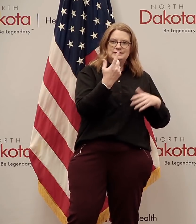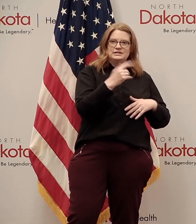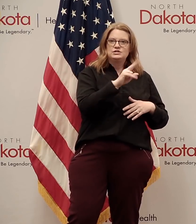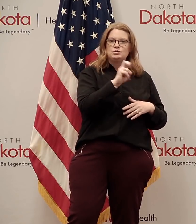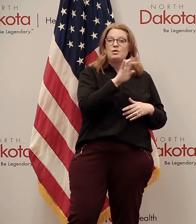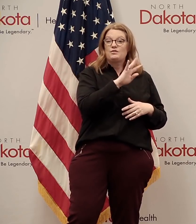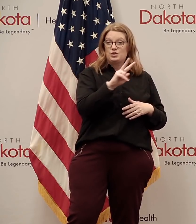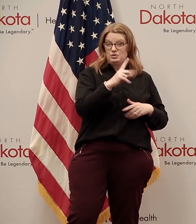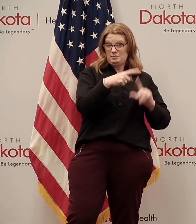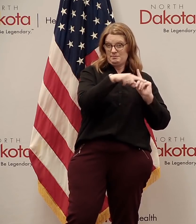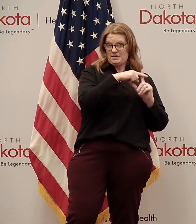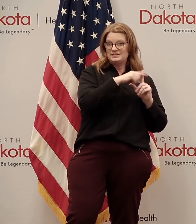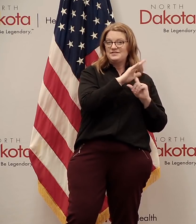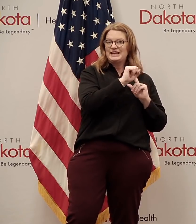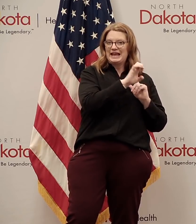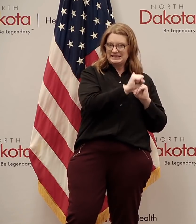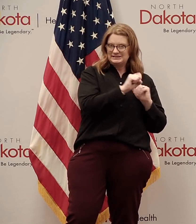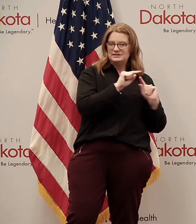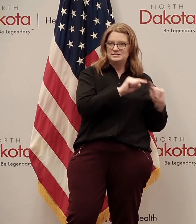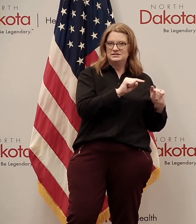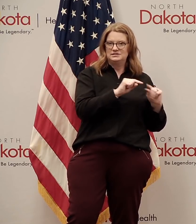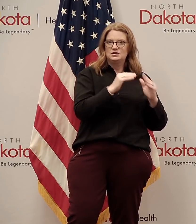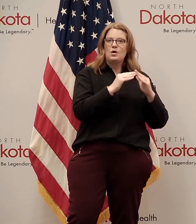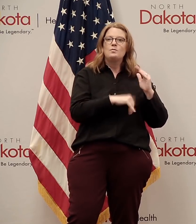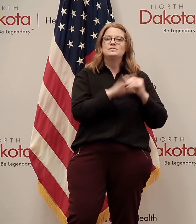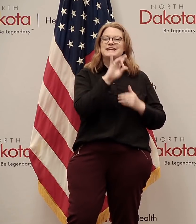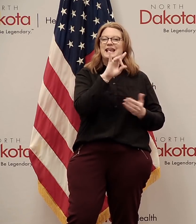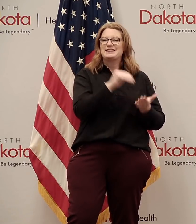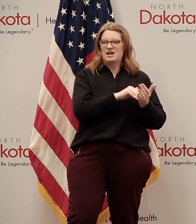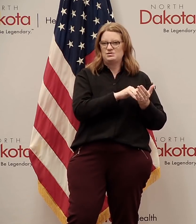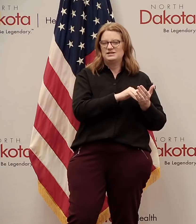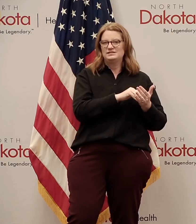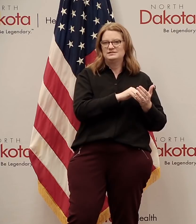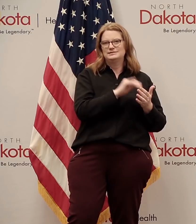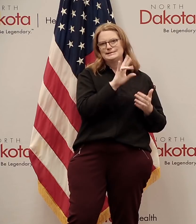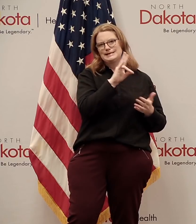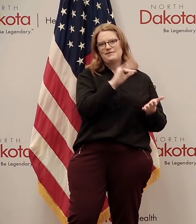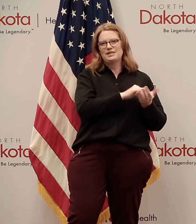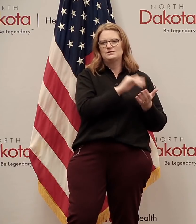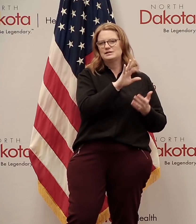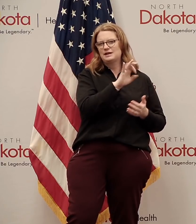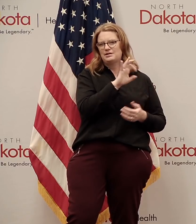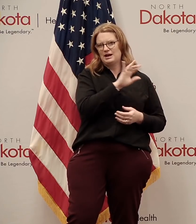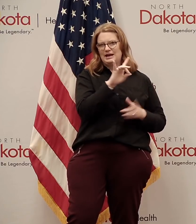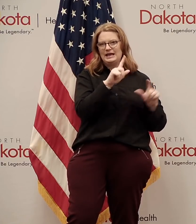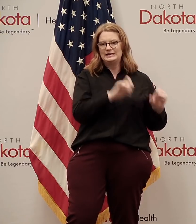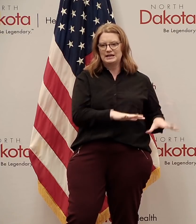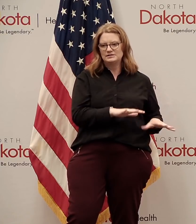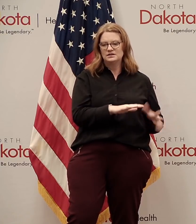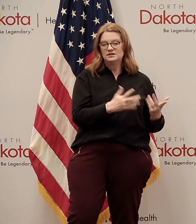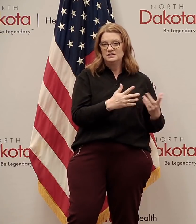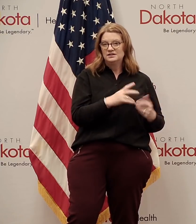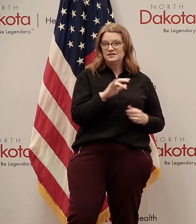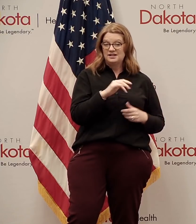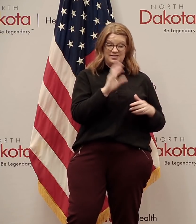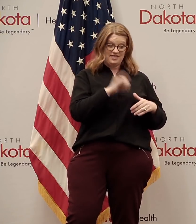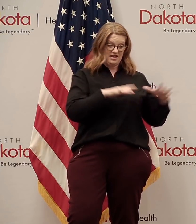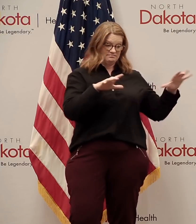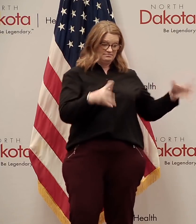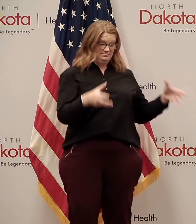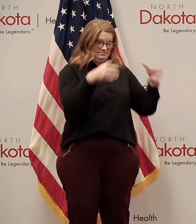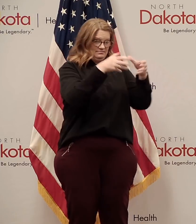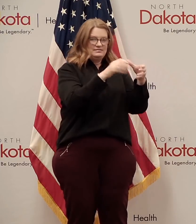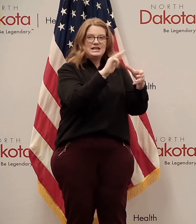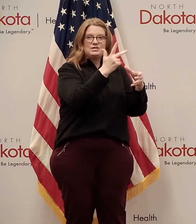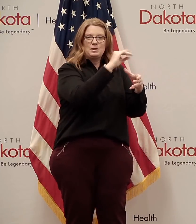242 positives, just under 8,000 tests, 7,998. That's a 3% positive rate,